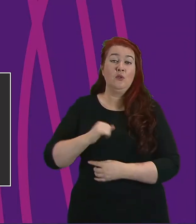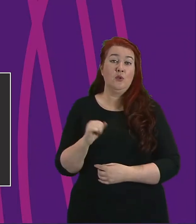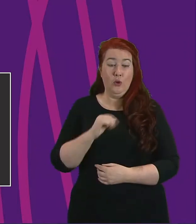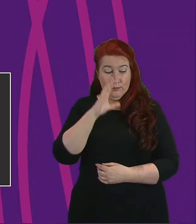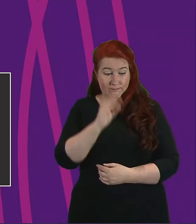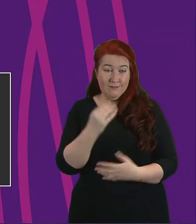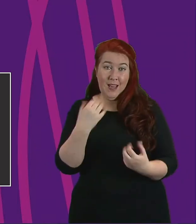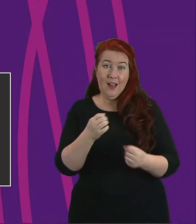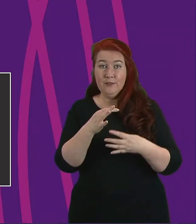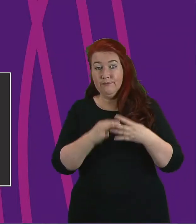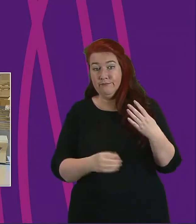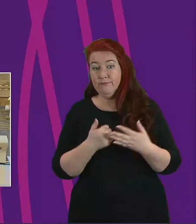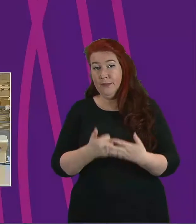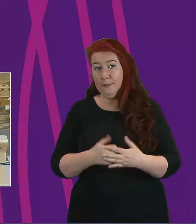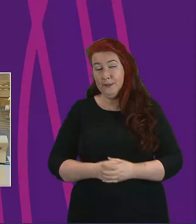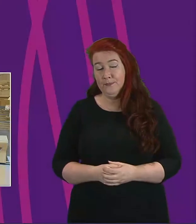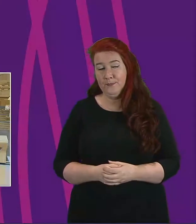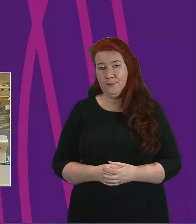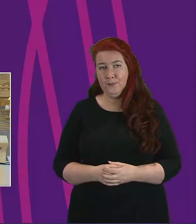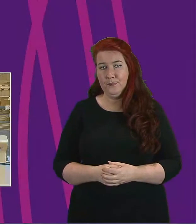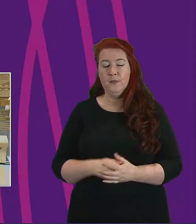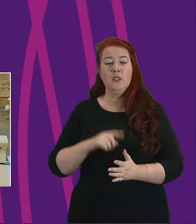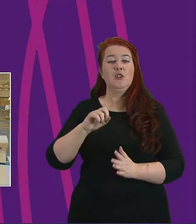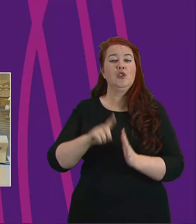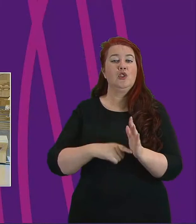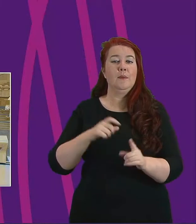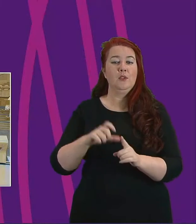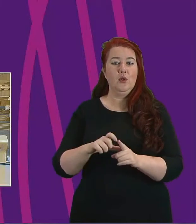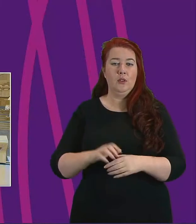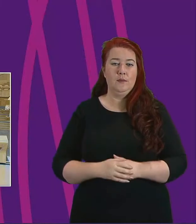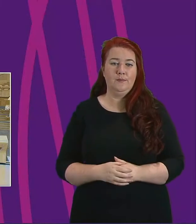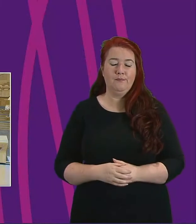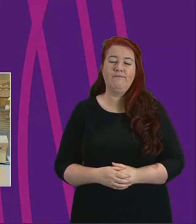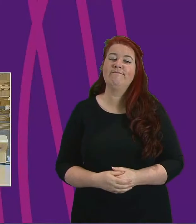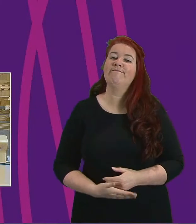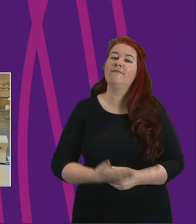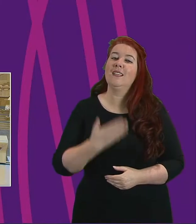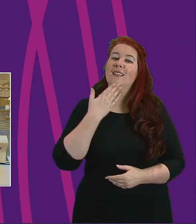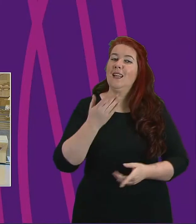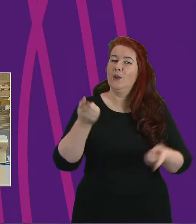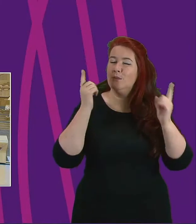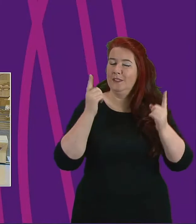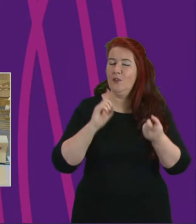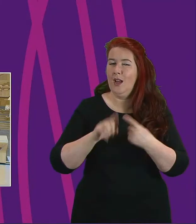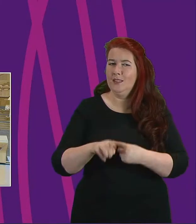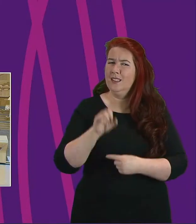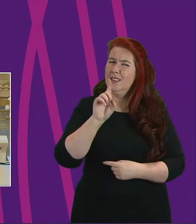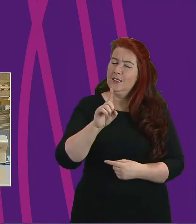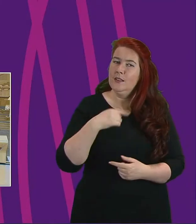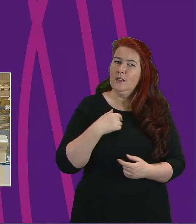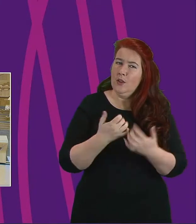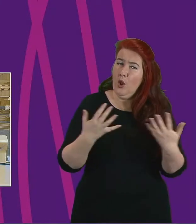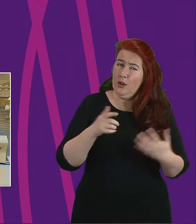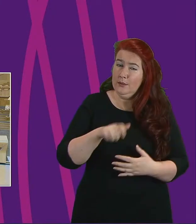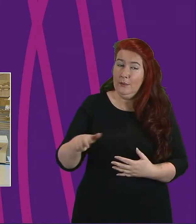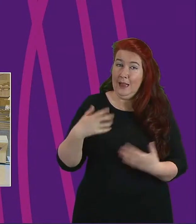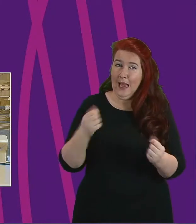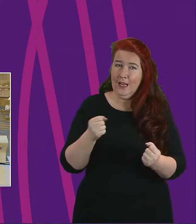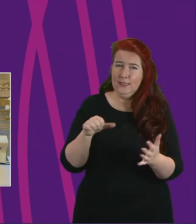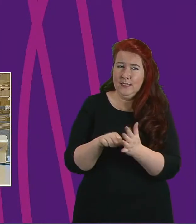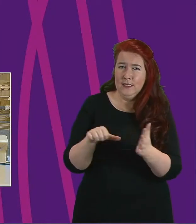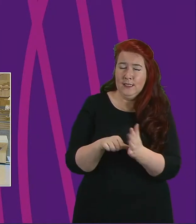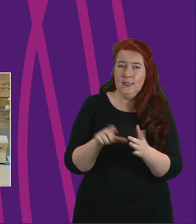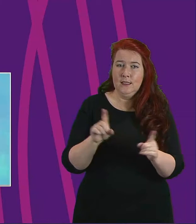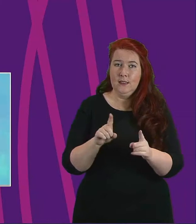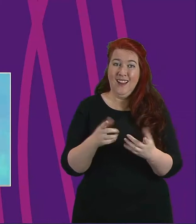available. James Dornan. Thank the Cabinet Secretary for that answer, but many people will be facing challenges in accessing